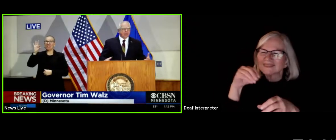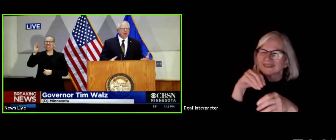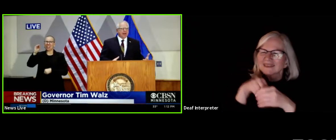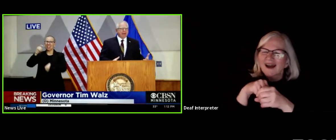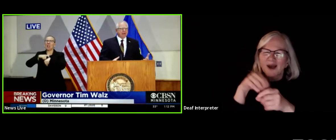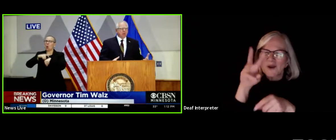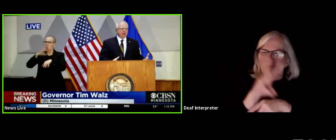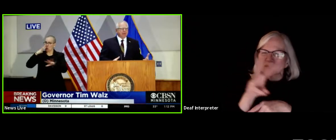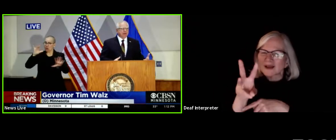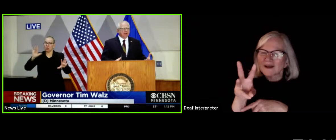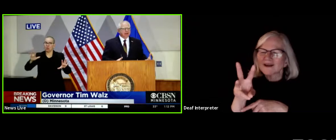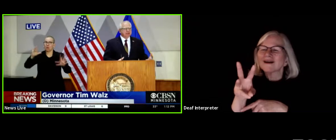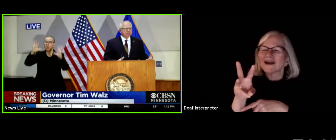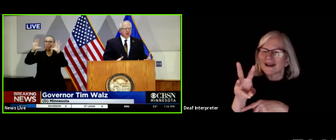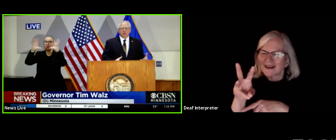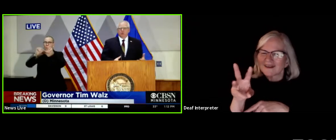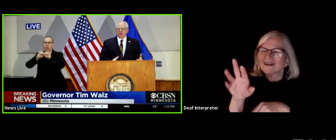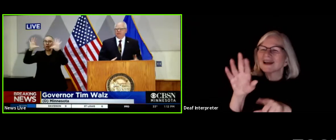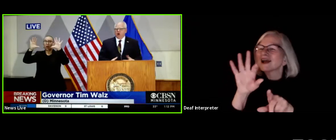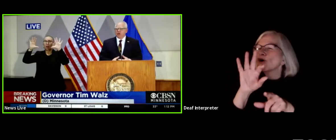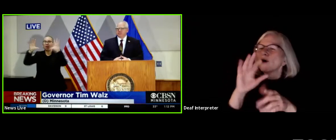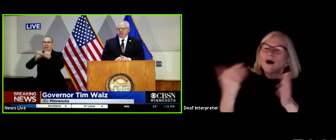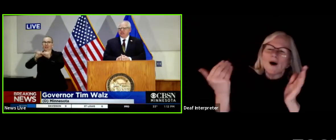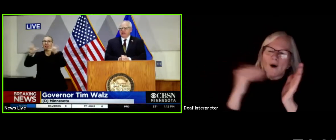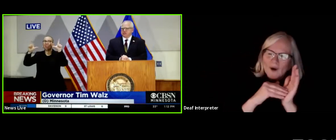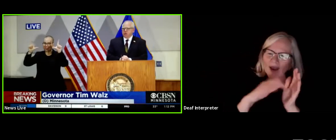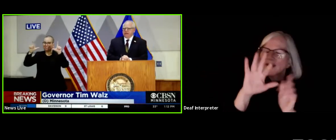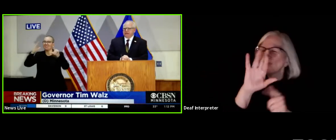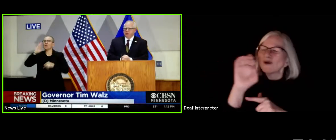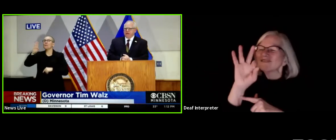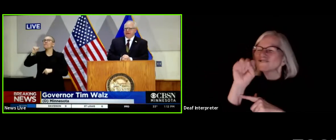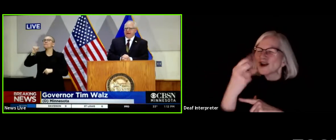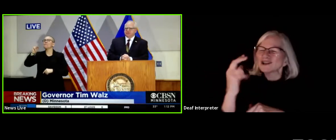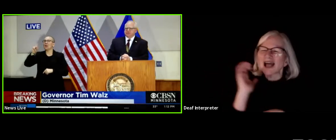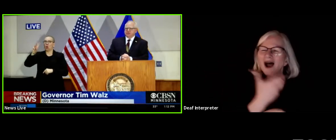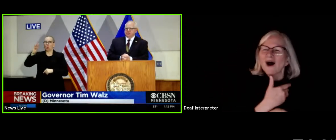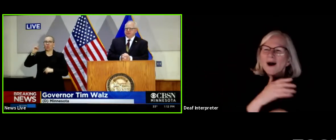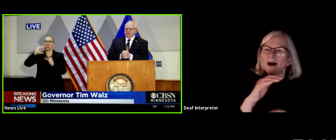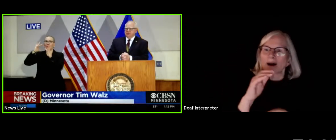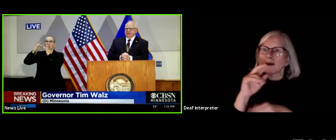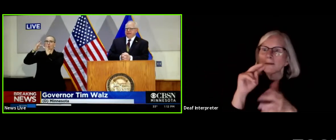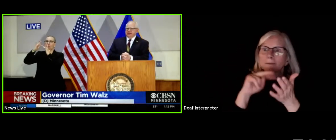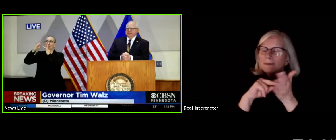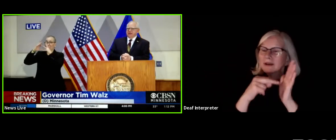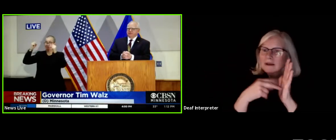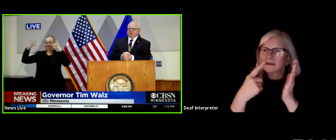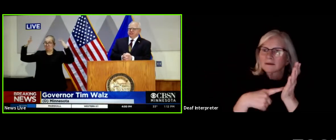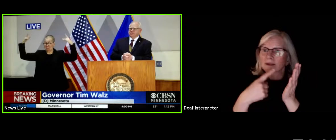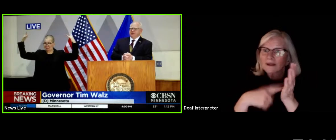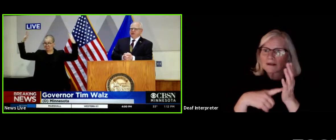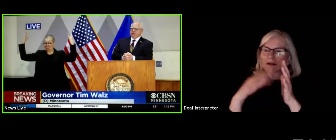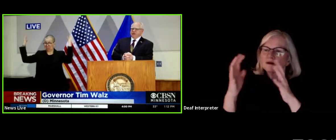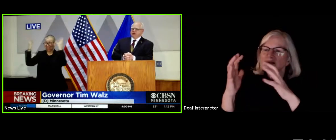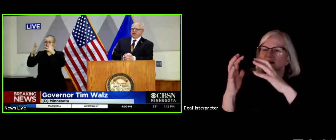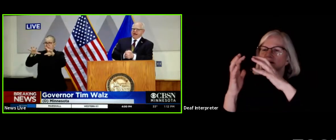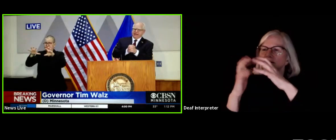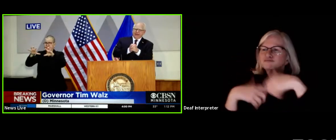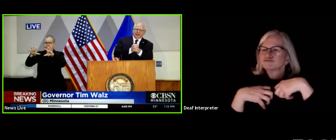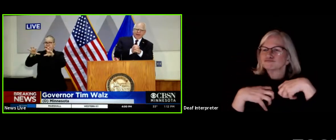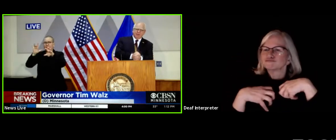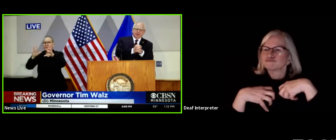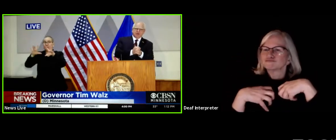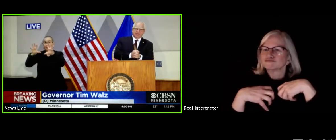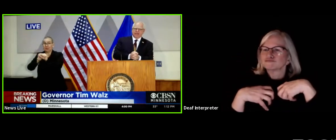eating up all that bandwidth. So if all of a sudden next week we announce there's going to be clinics, and if you're 65 and over, you can get a